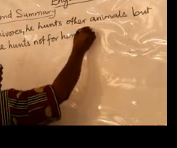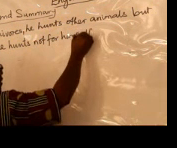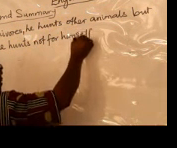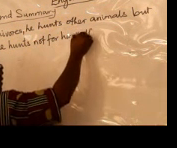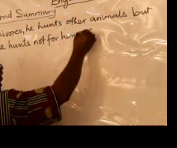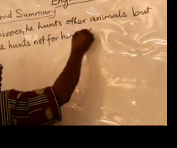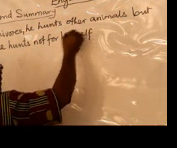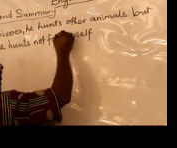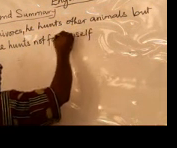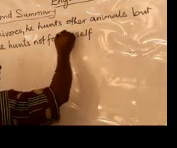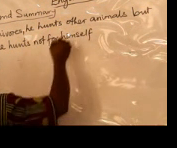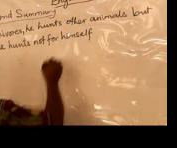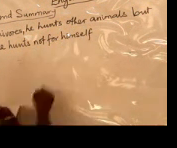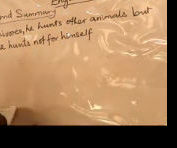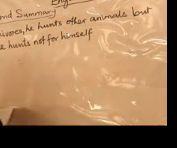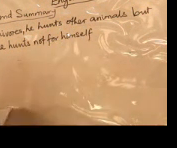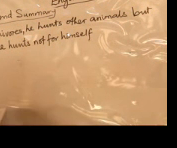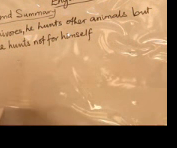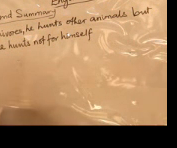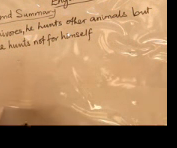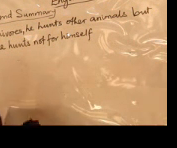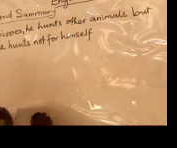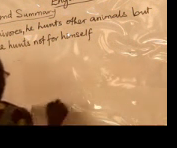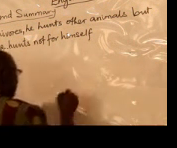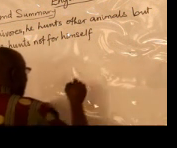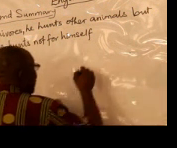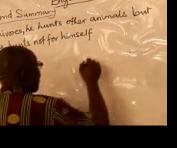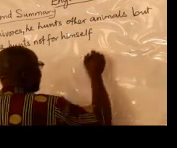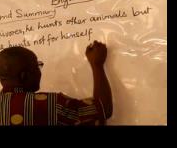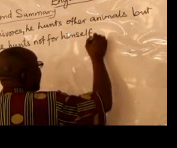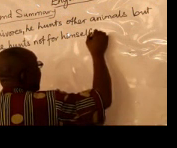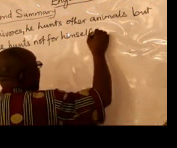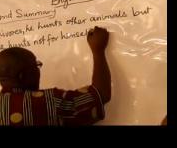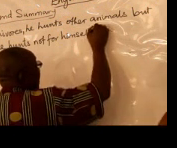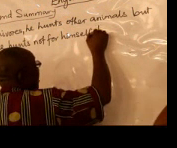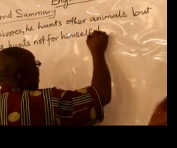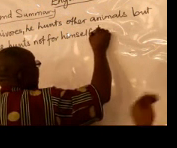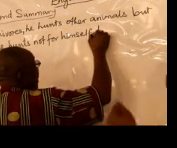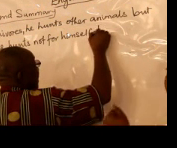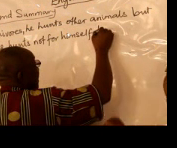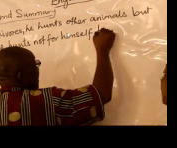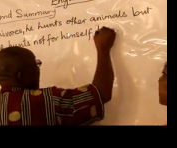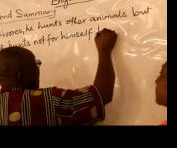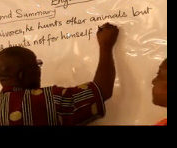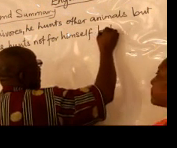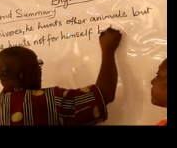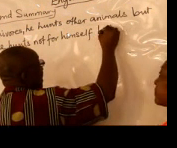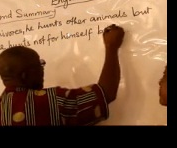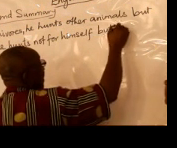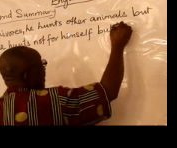but unlike others, he hunts not for himself, but